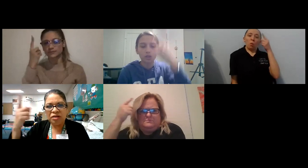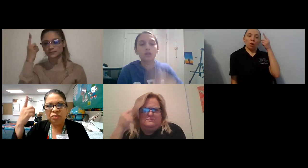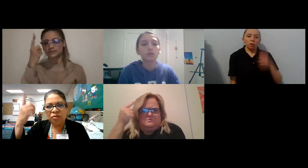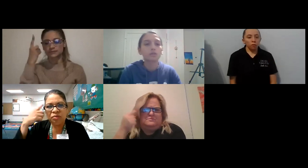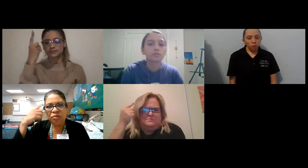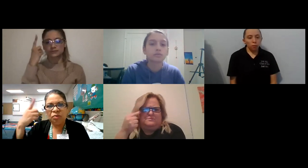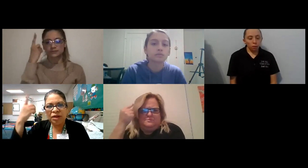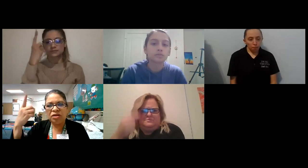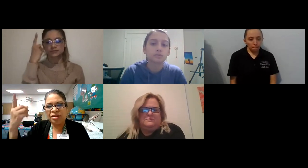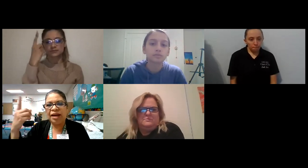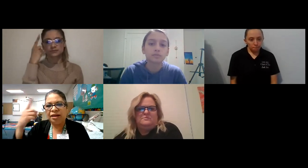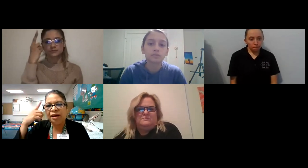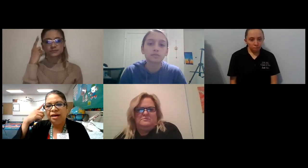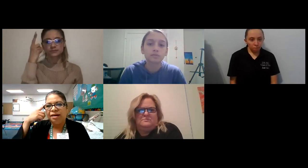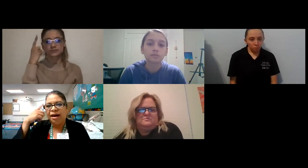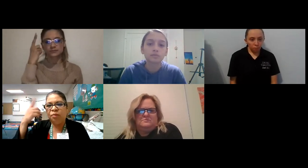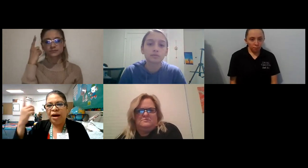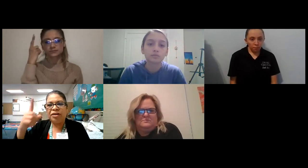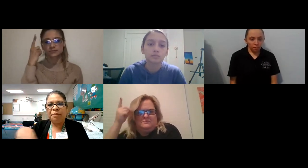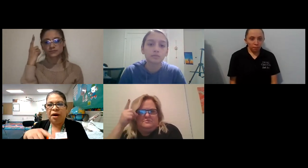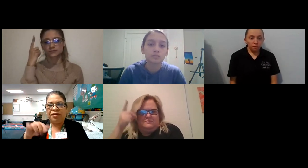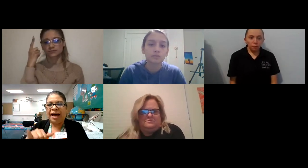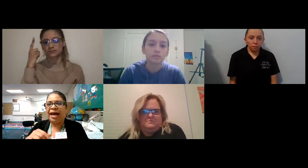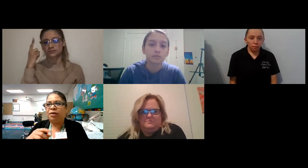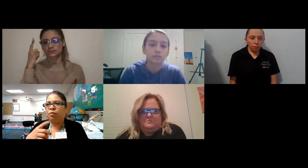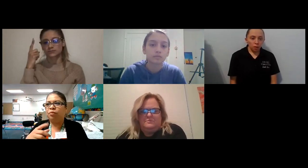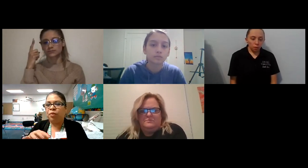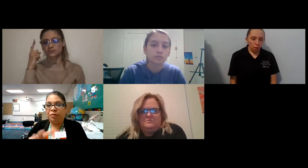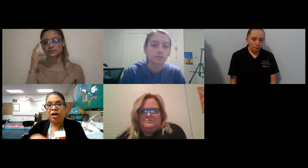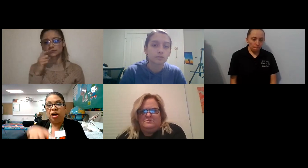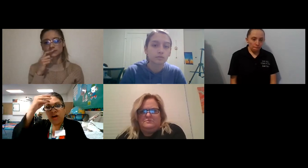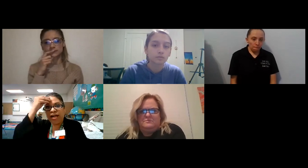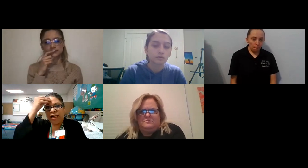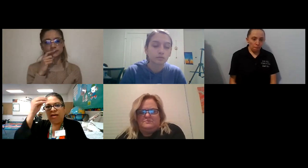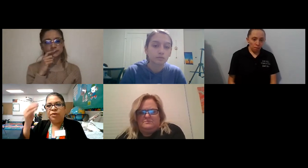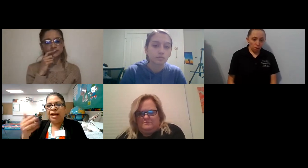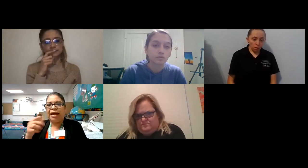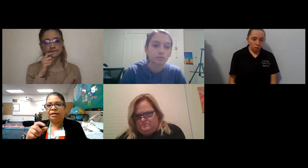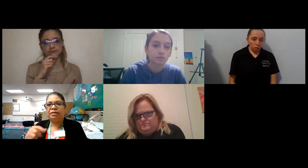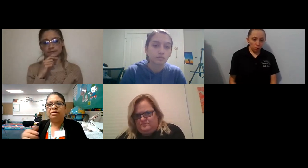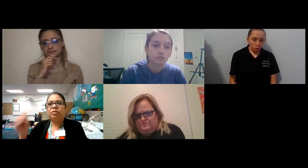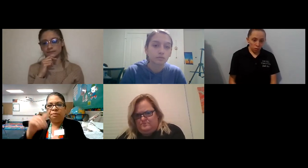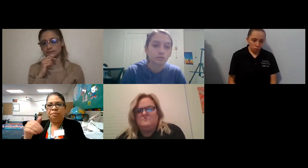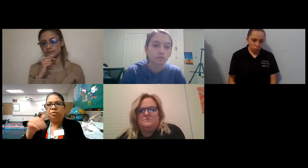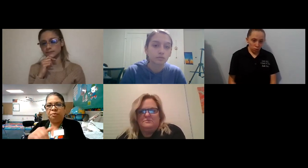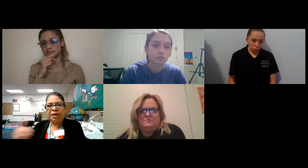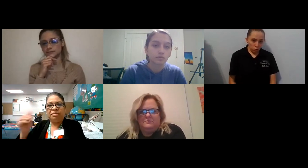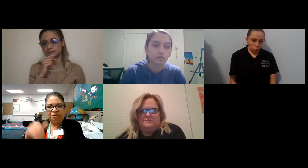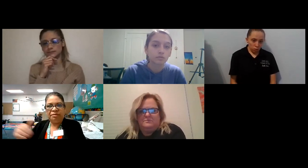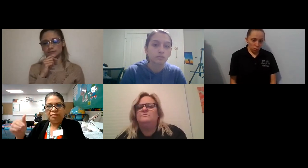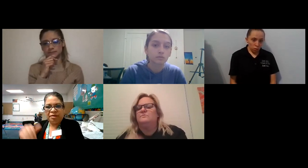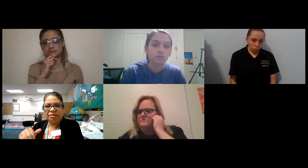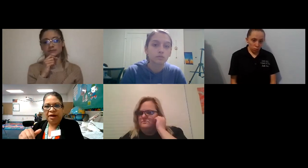Wonder? Wonder? Yeah. I wonder about that. Like when we're learning, we like